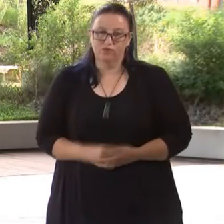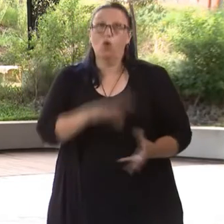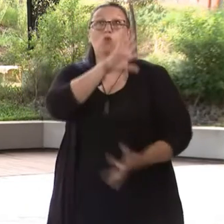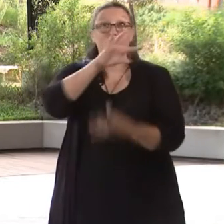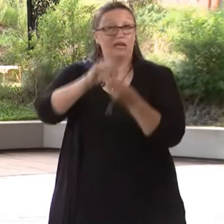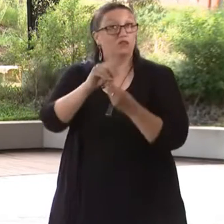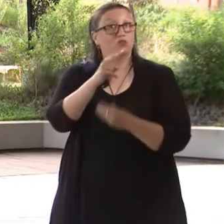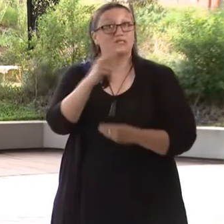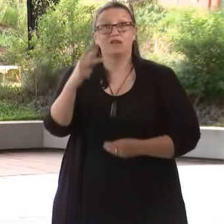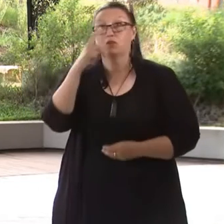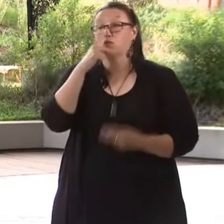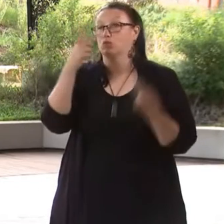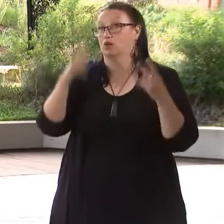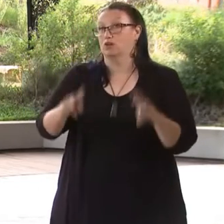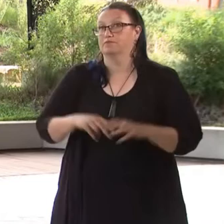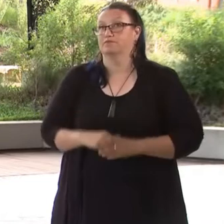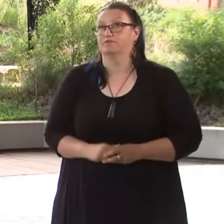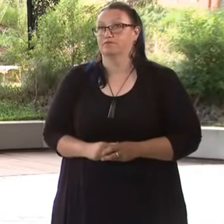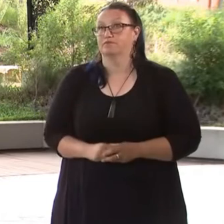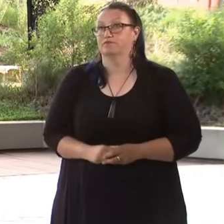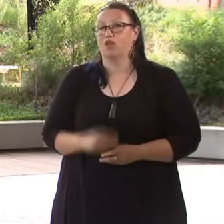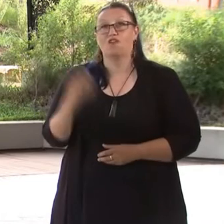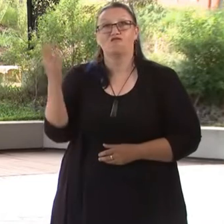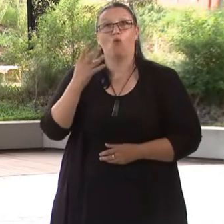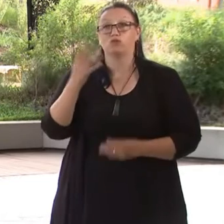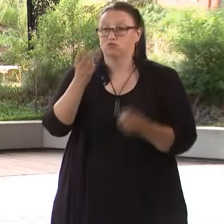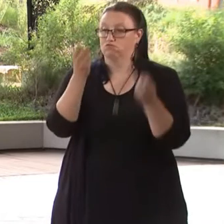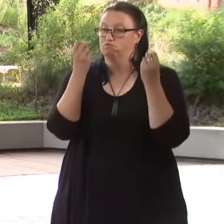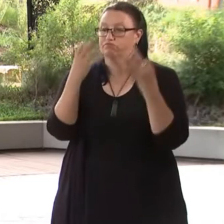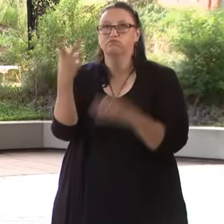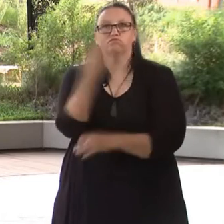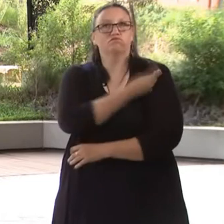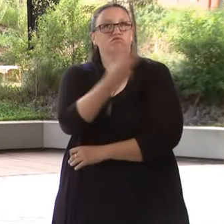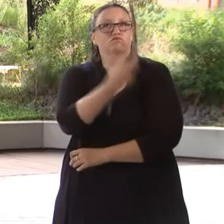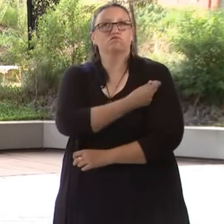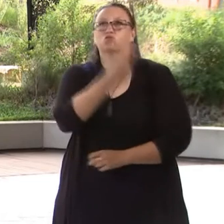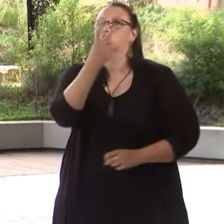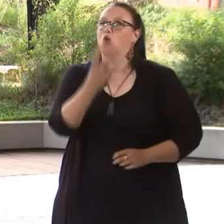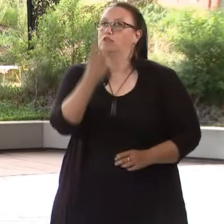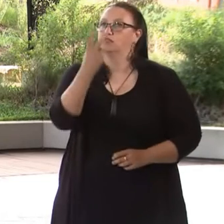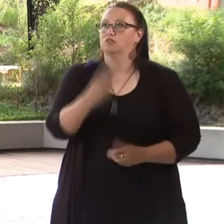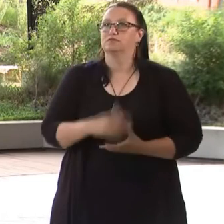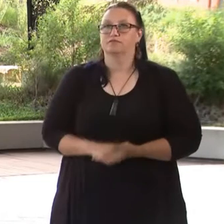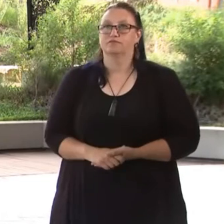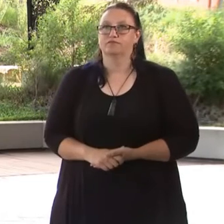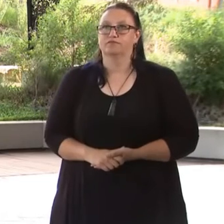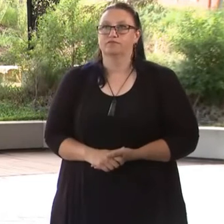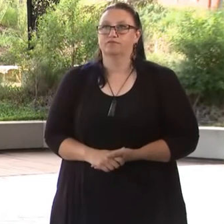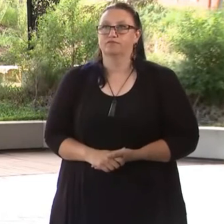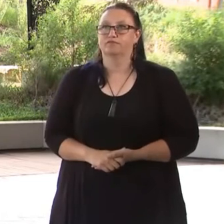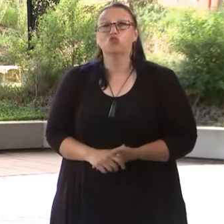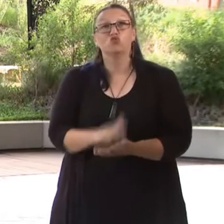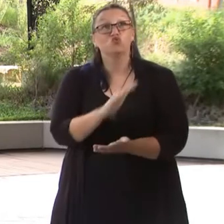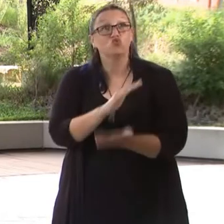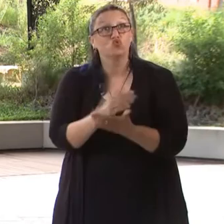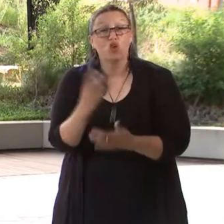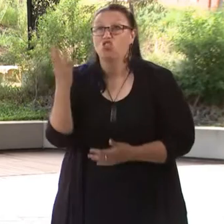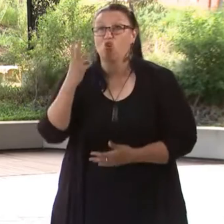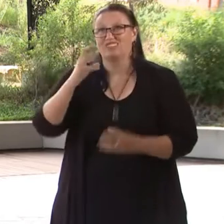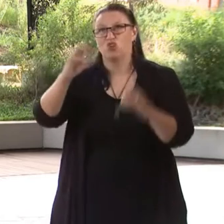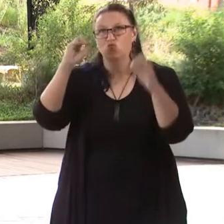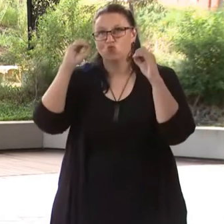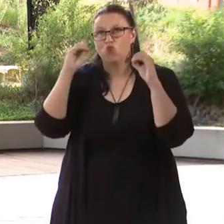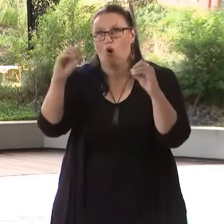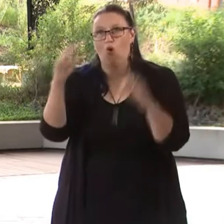died, 14 were not vaccinated with 2 doses. In reality, 13 were not vaccinated at all,